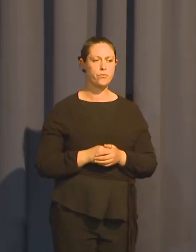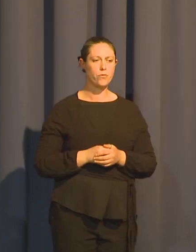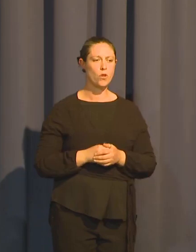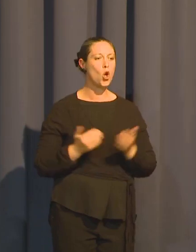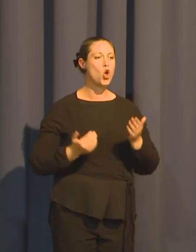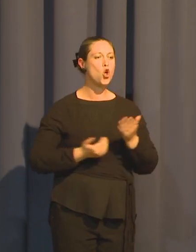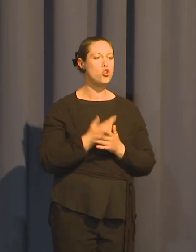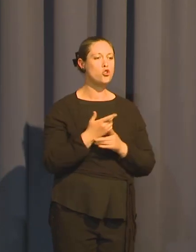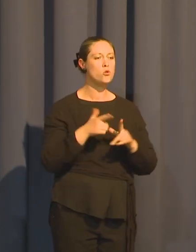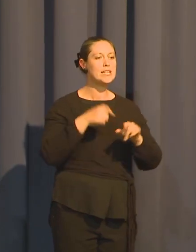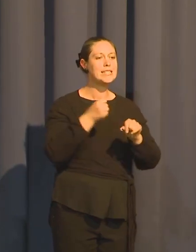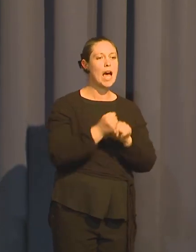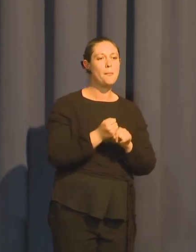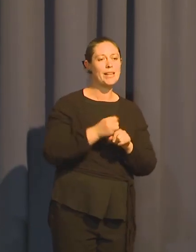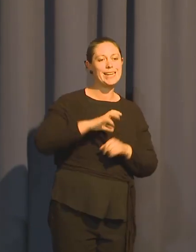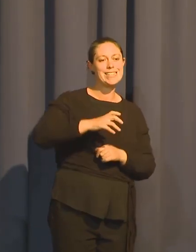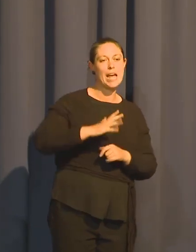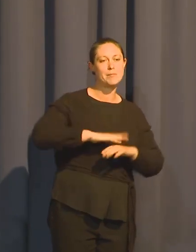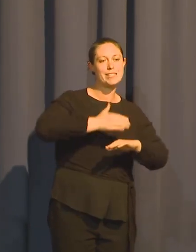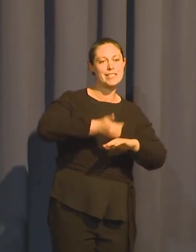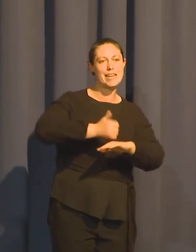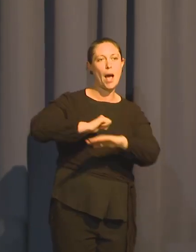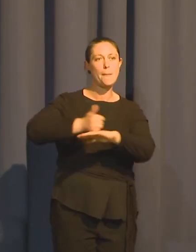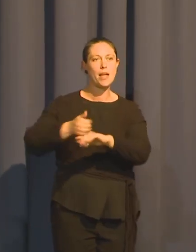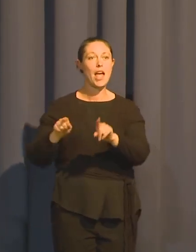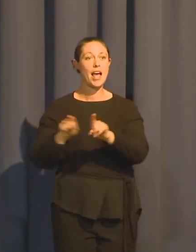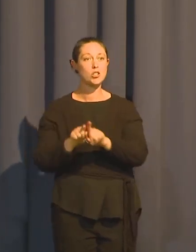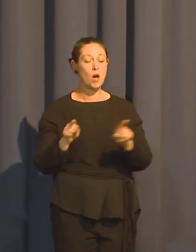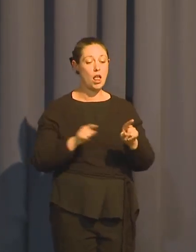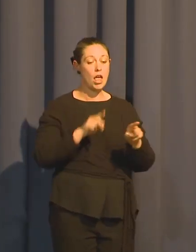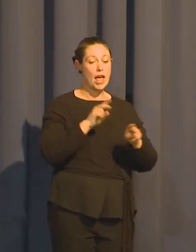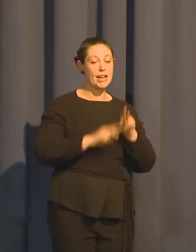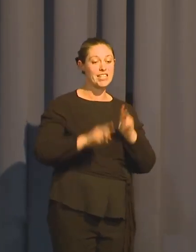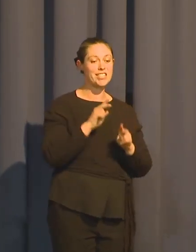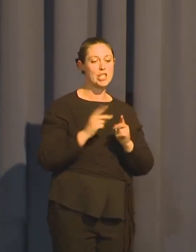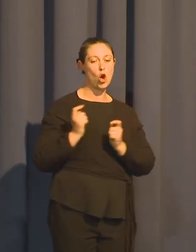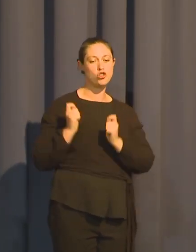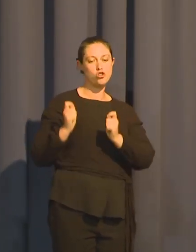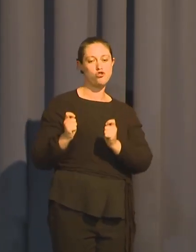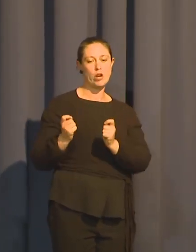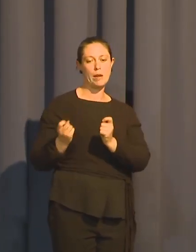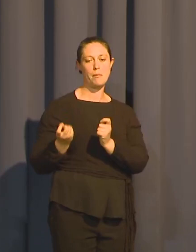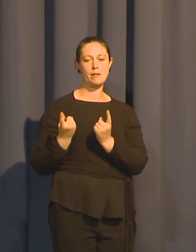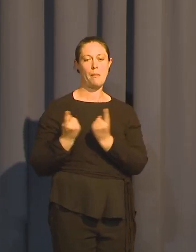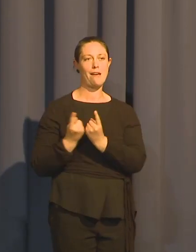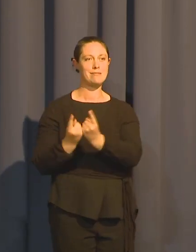a number of new sampling taps. We also undertook a whole bunch of analysis on our treatment plant, so looking at